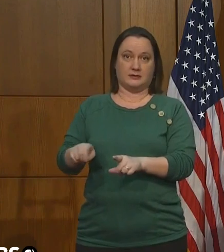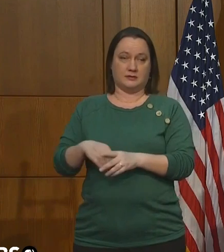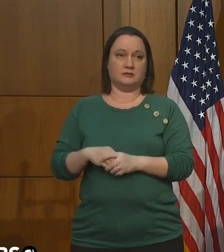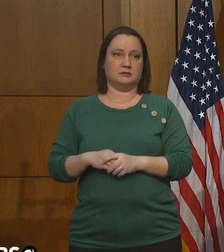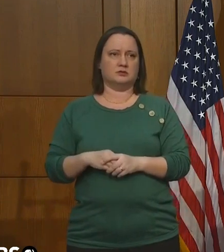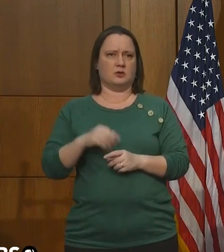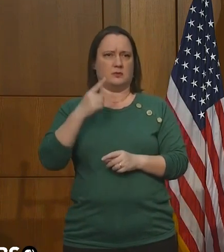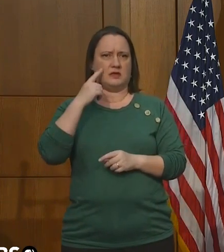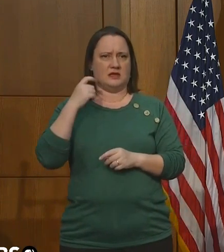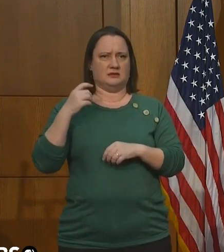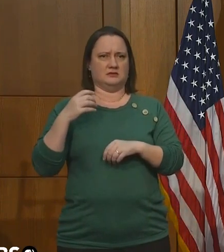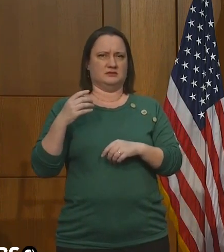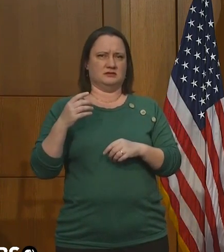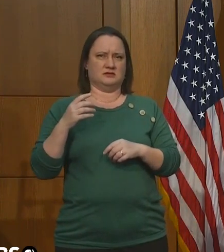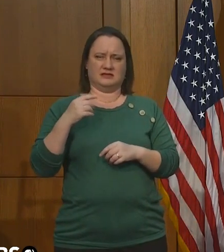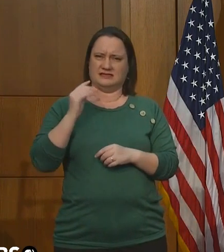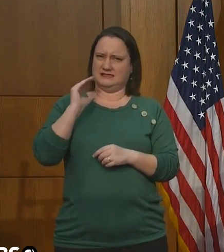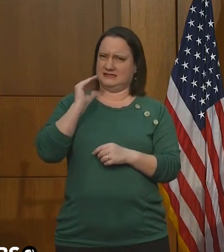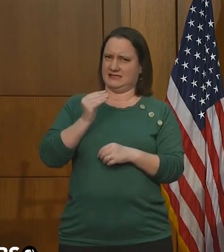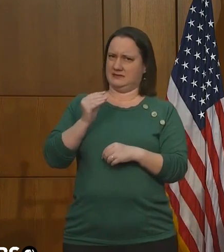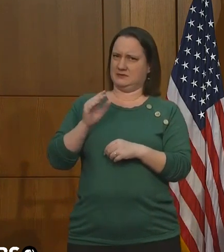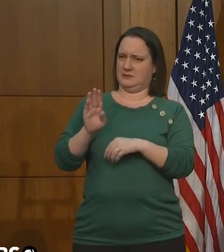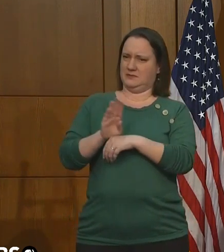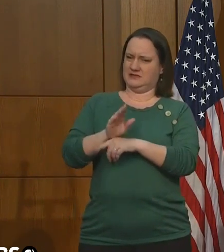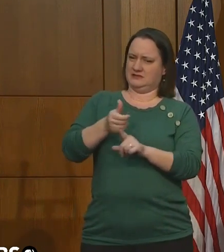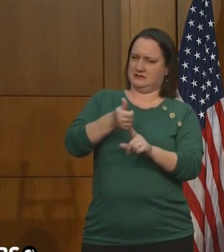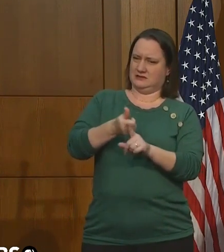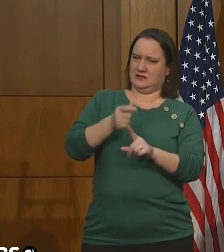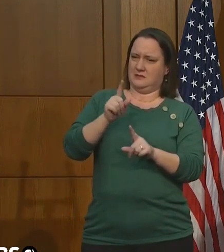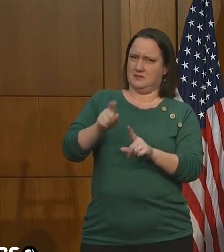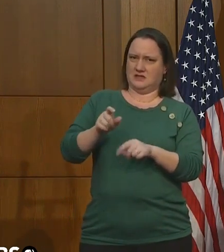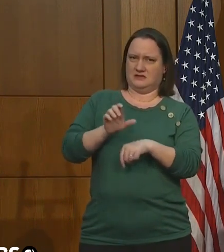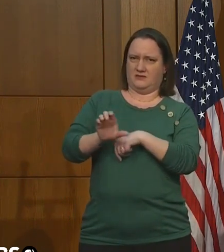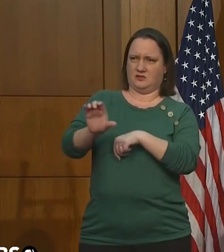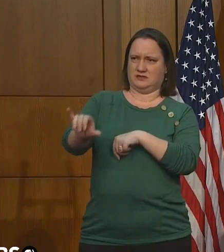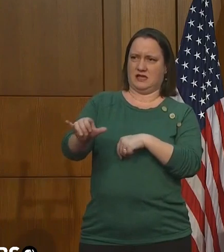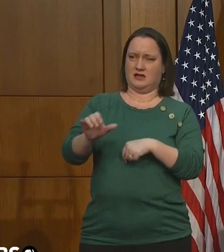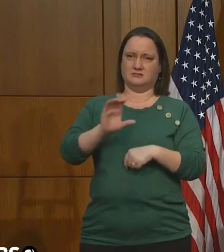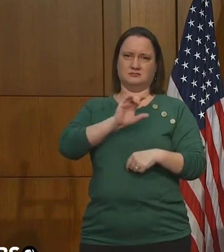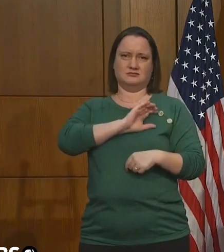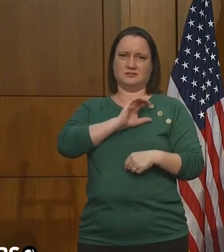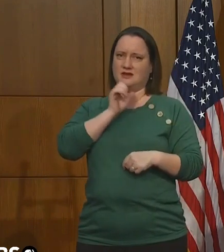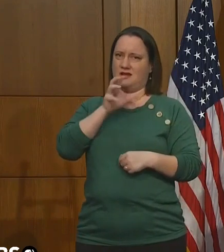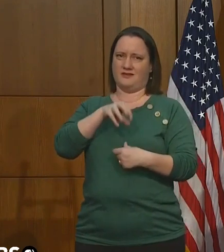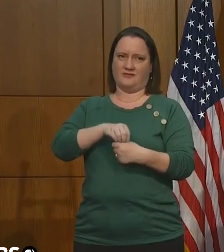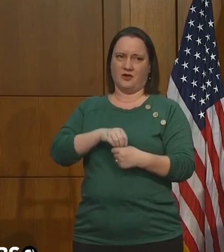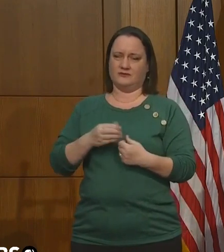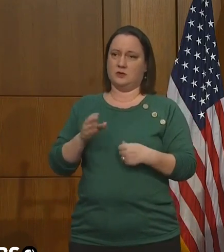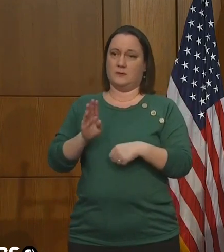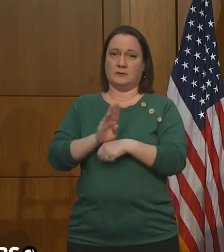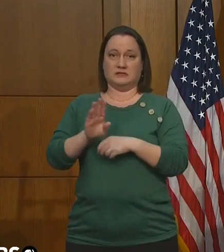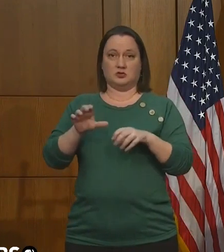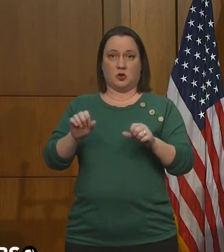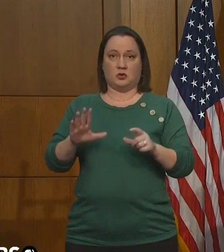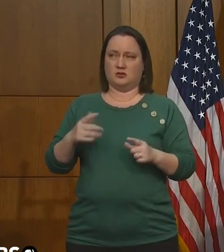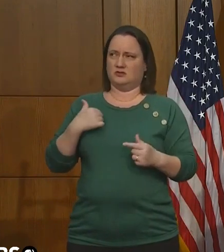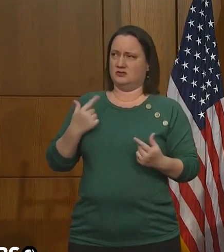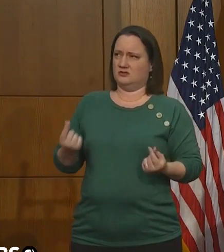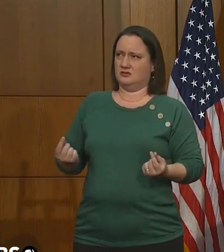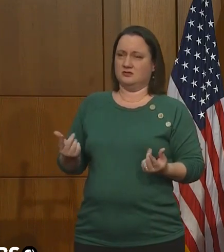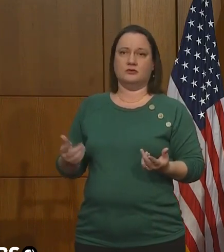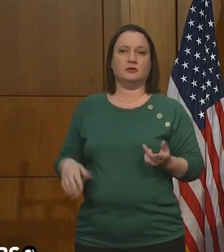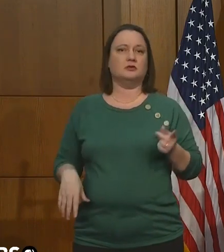the enforcement does seem to lie, you know, with the business owner and law enforcement shouldn't become involved, what should a business owner do if someone refuses? Well, Kate,